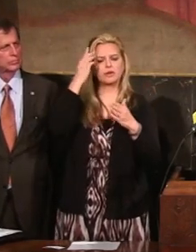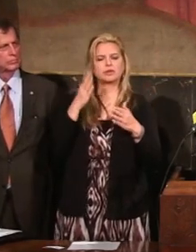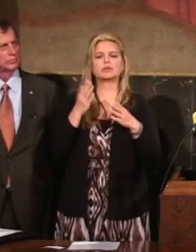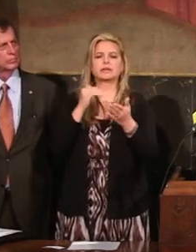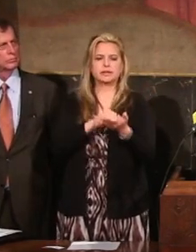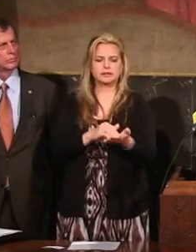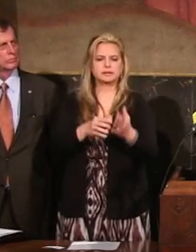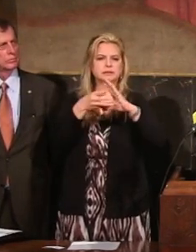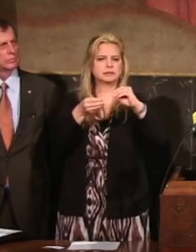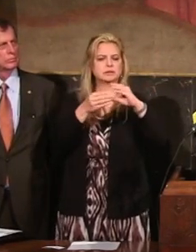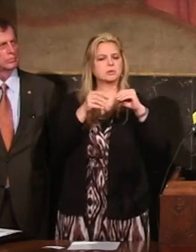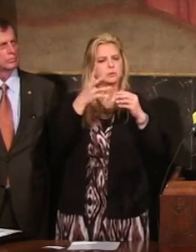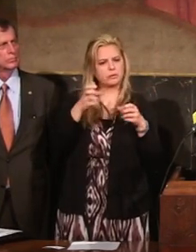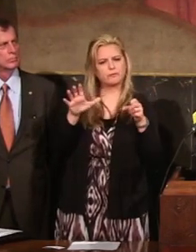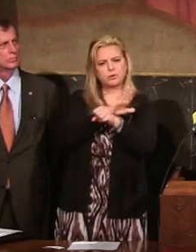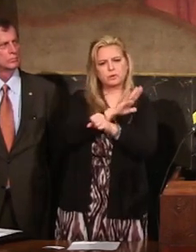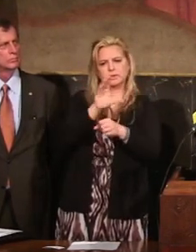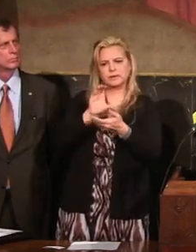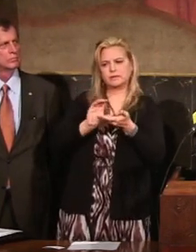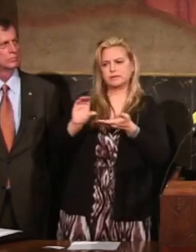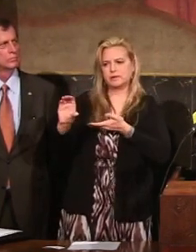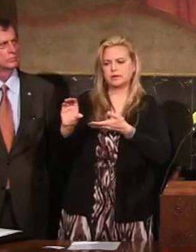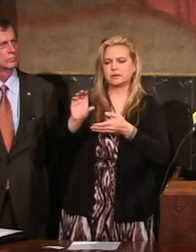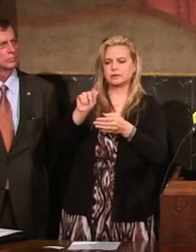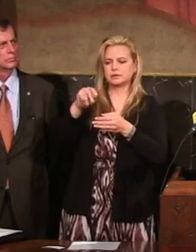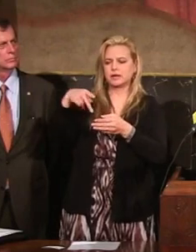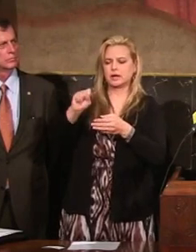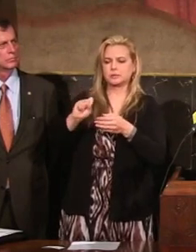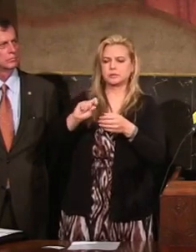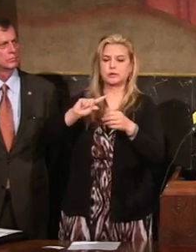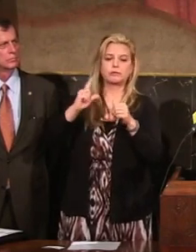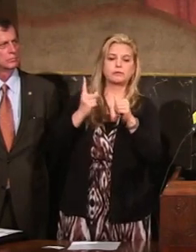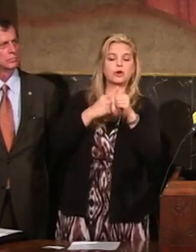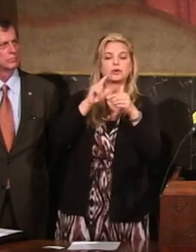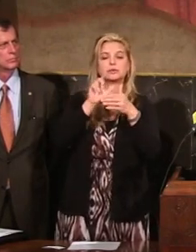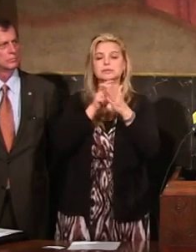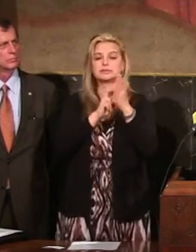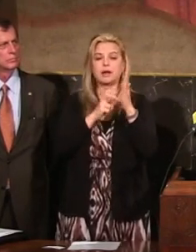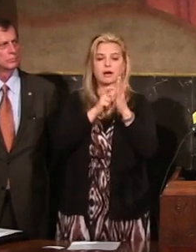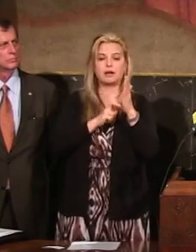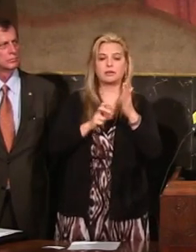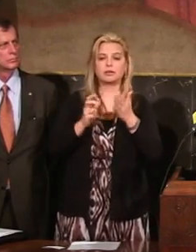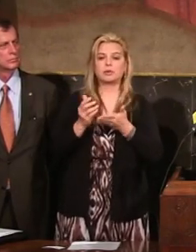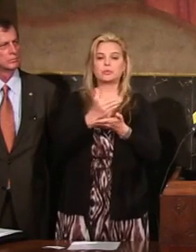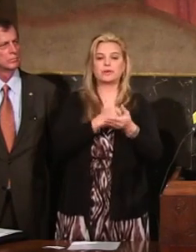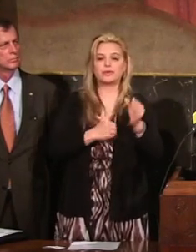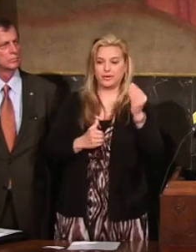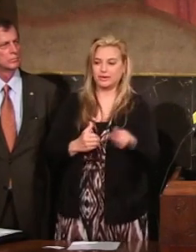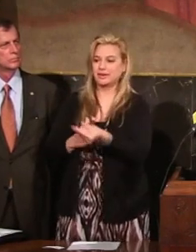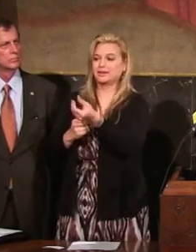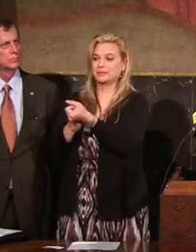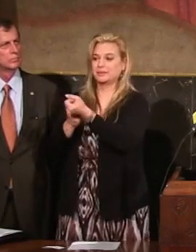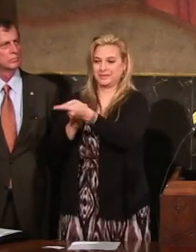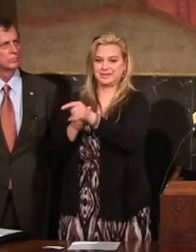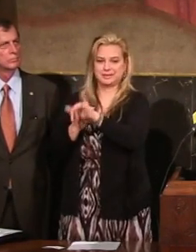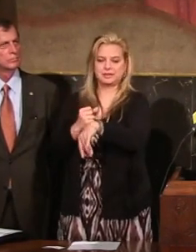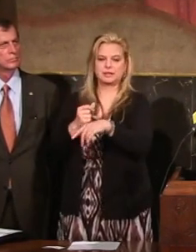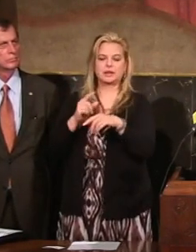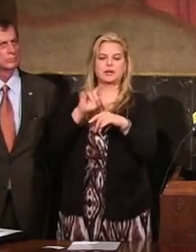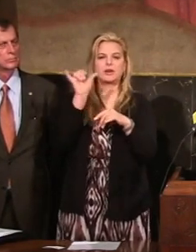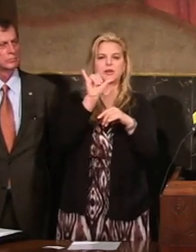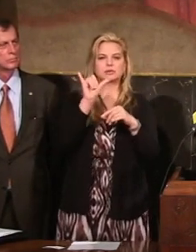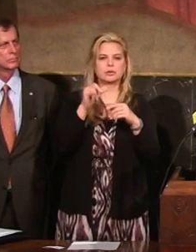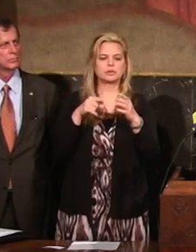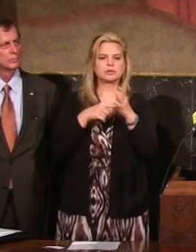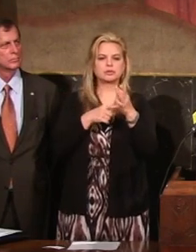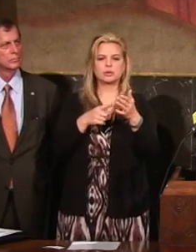intent to fully fund TOPS with the first dollar of additional revenue. He's also stated his unwillingness to reach full funding